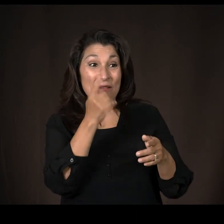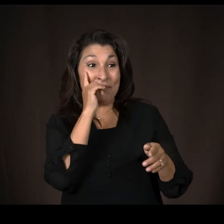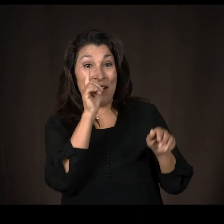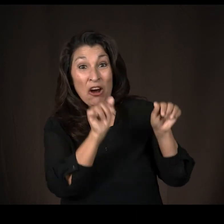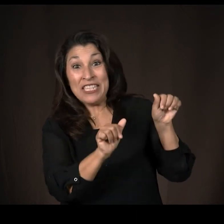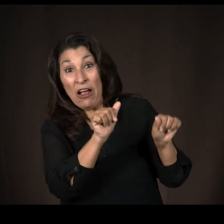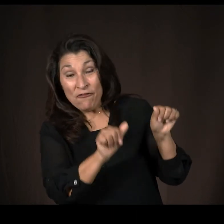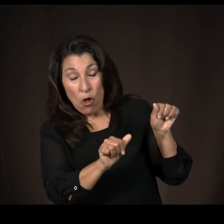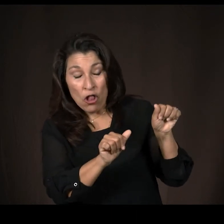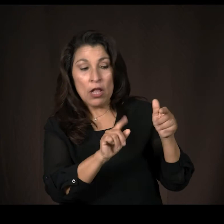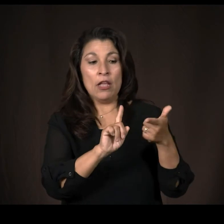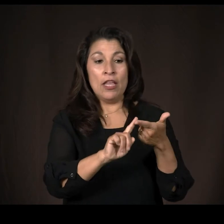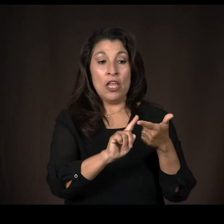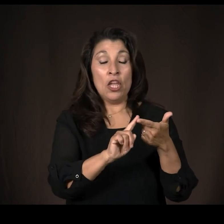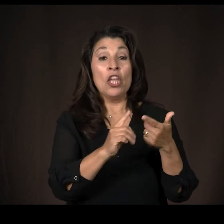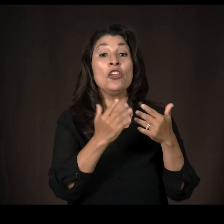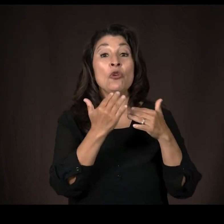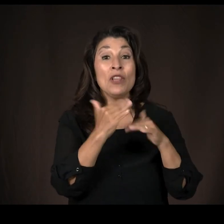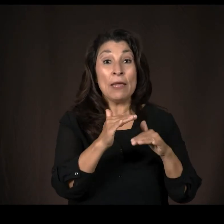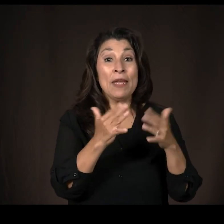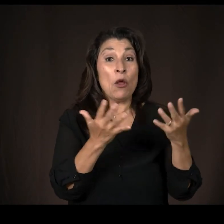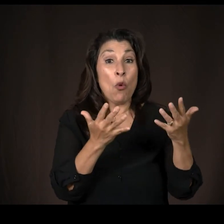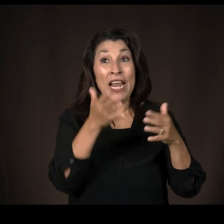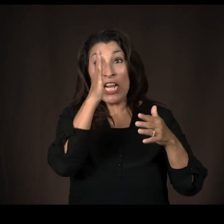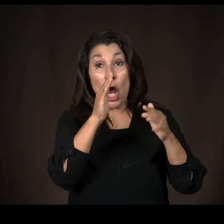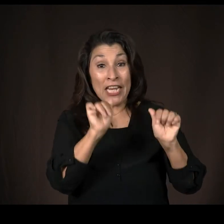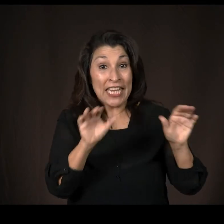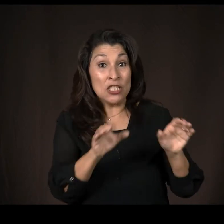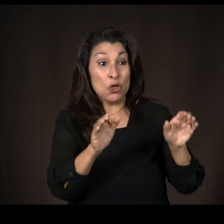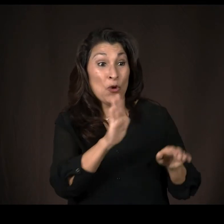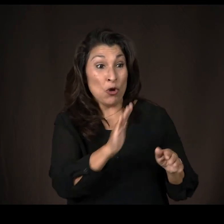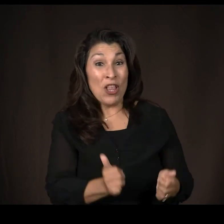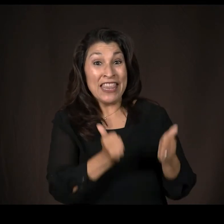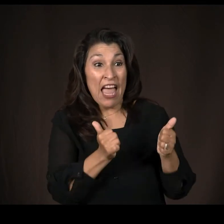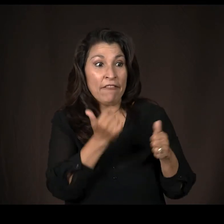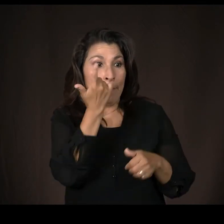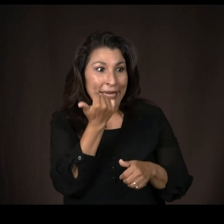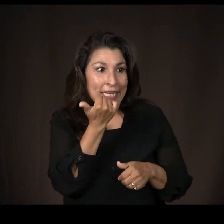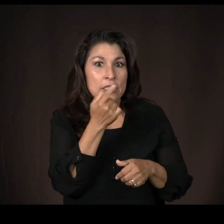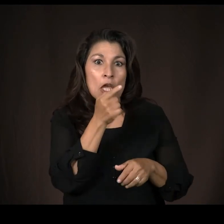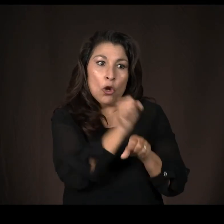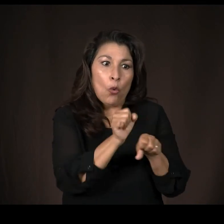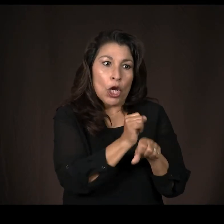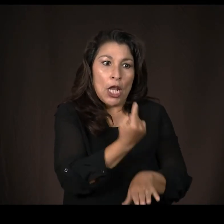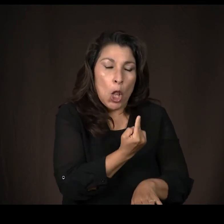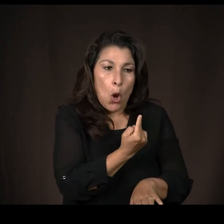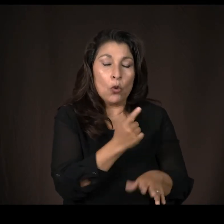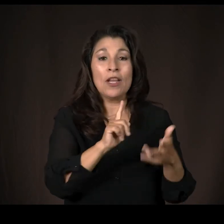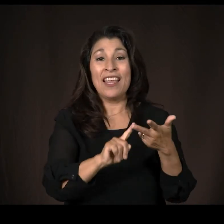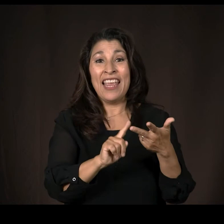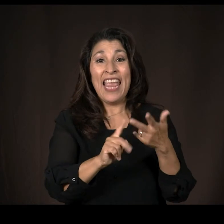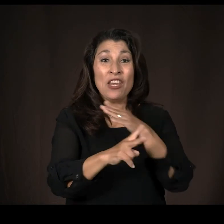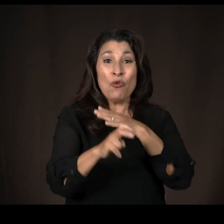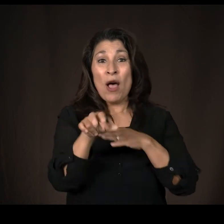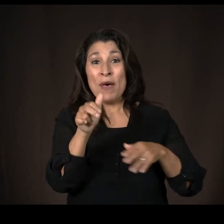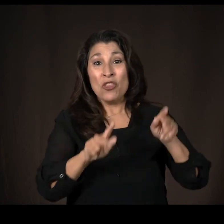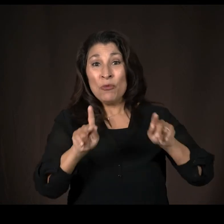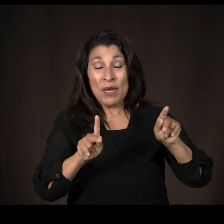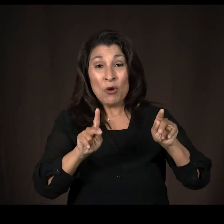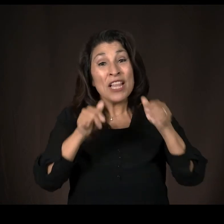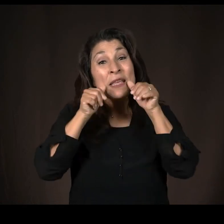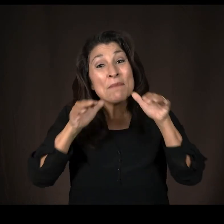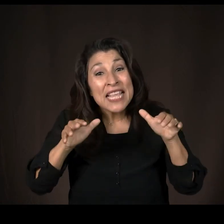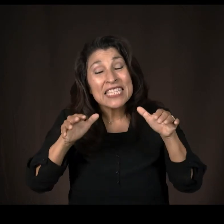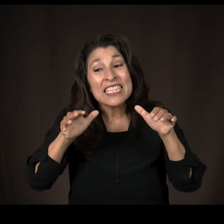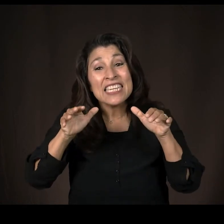God wants to do in your life because it's limited to just you. And you rob other people of the blessing of being